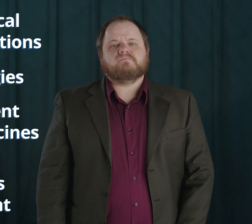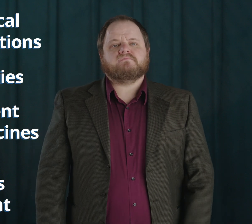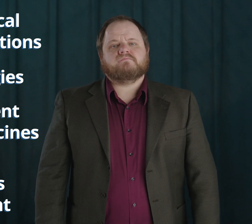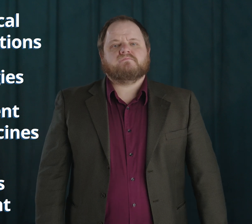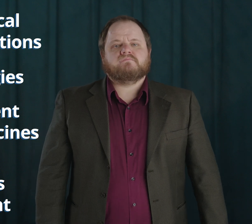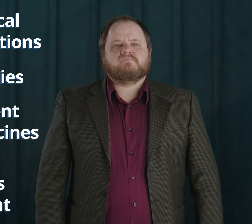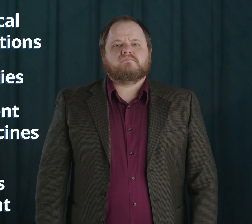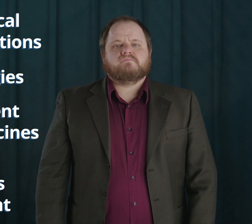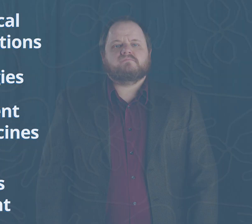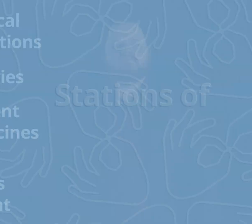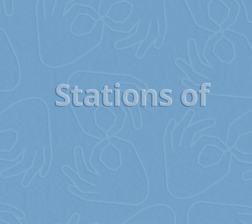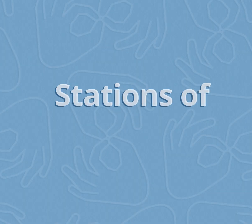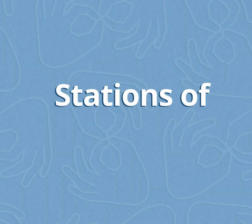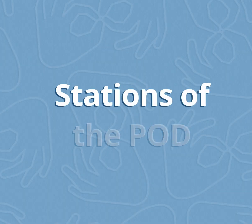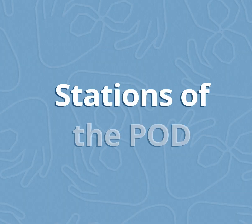weight.